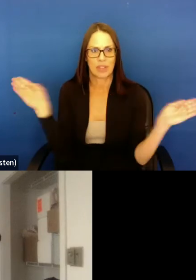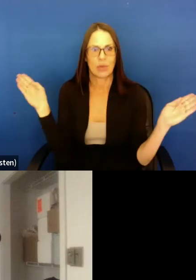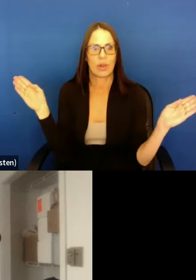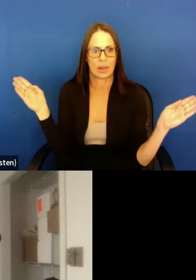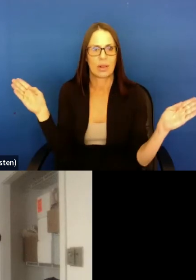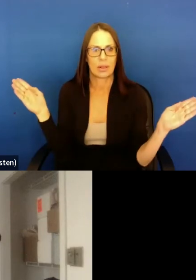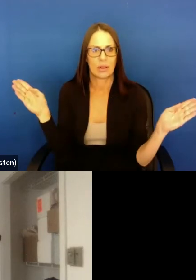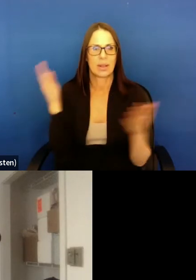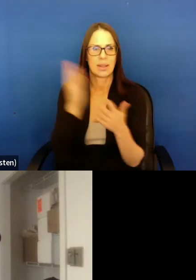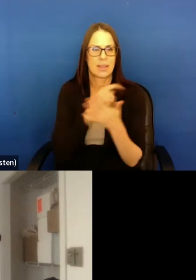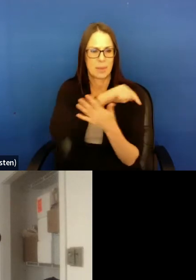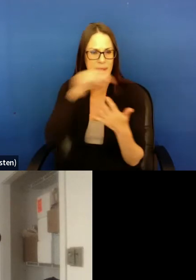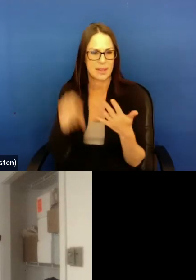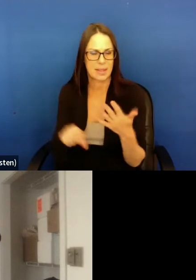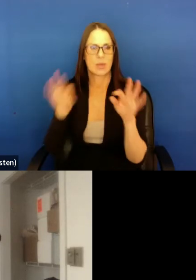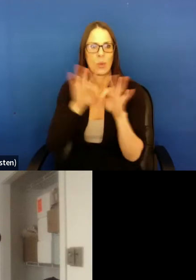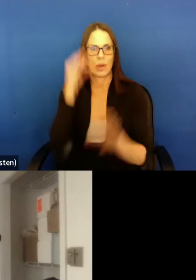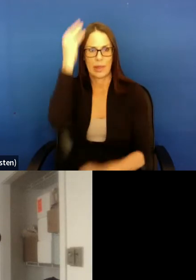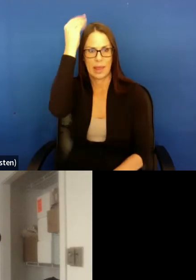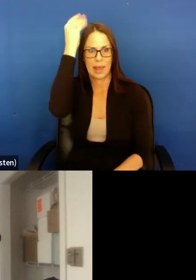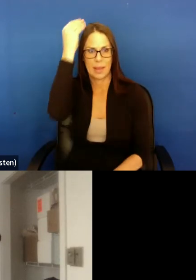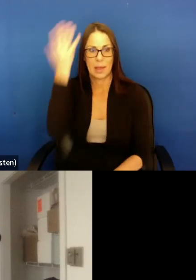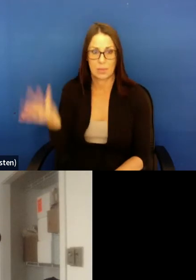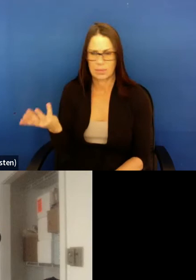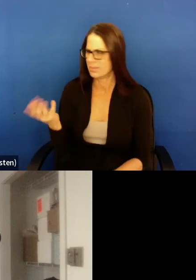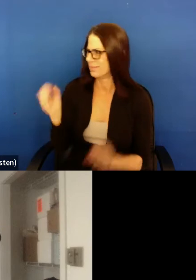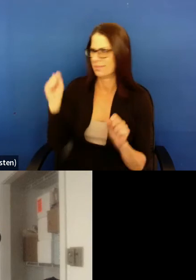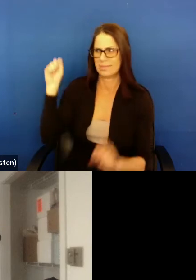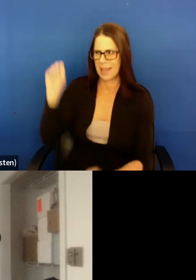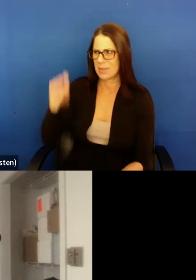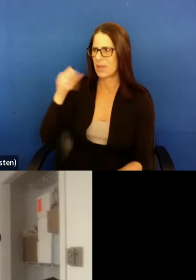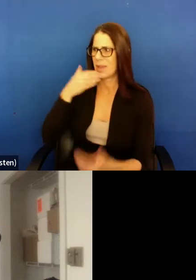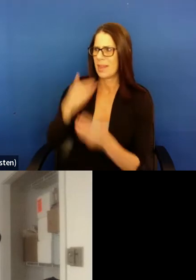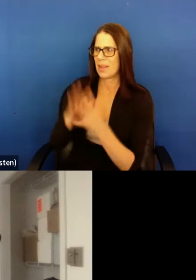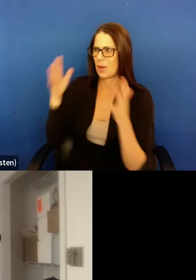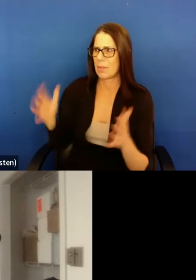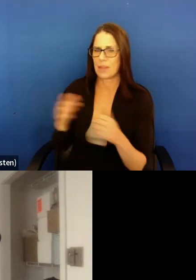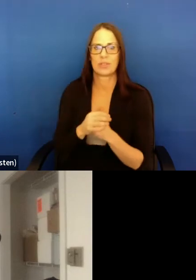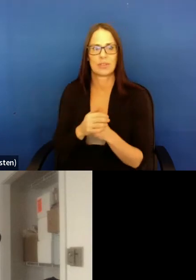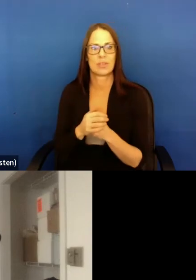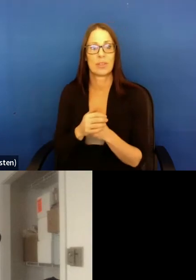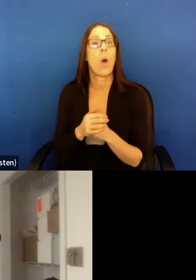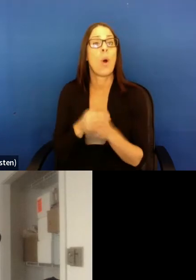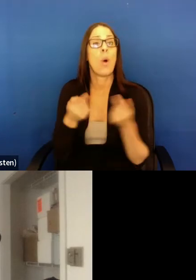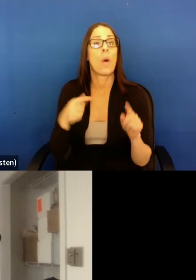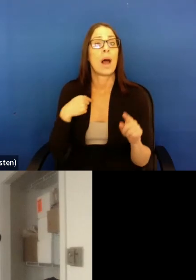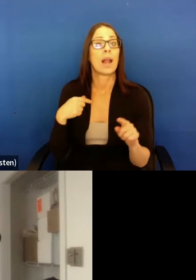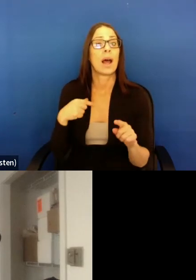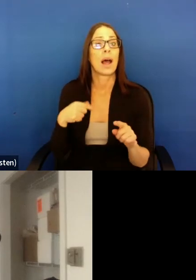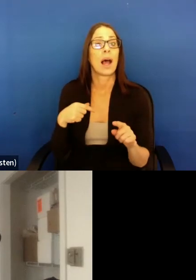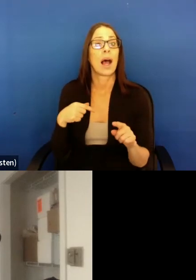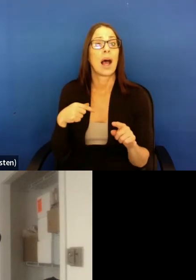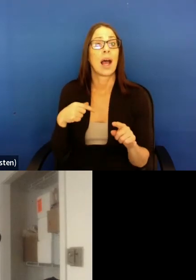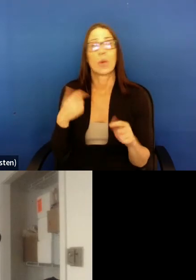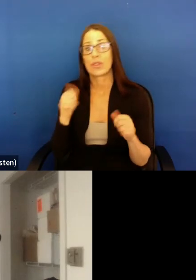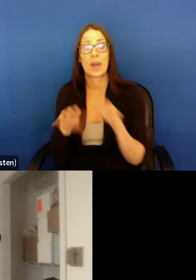of these things are worth thinking about. Absolutely. Thank you very much for that. But yes, as I was probing around looking for the door, I found myself tripping over a stone bench that I